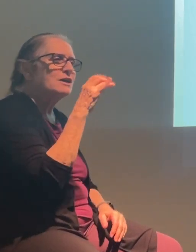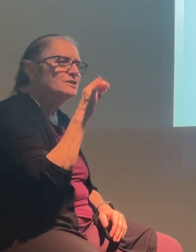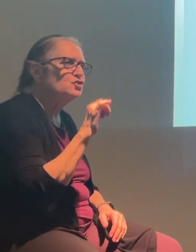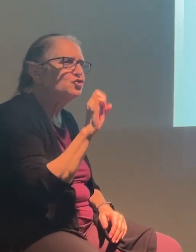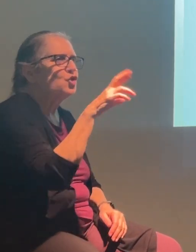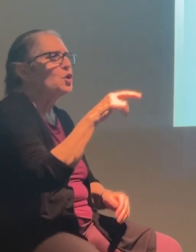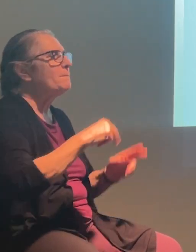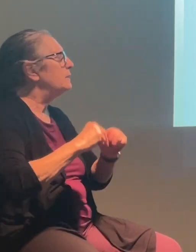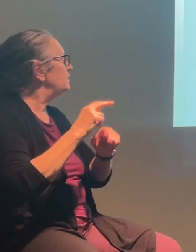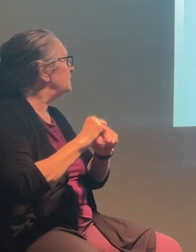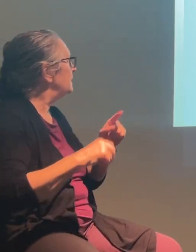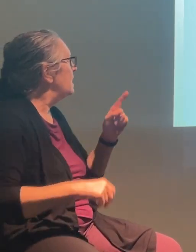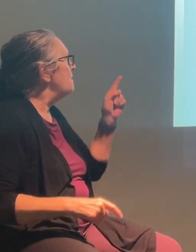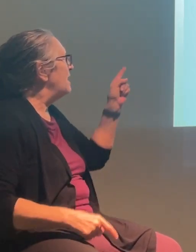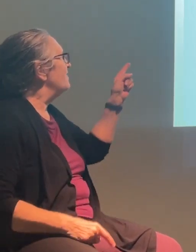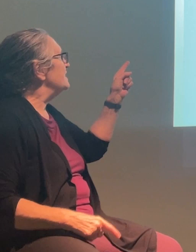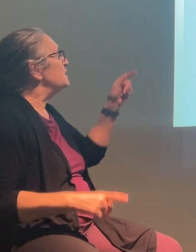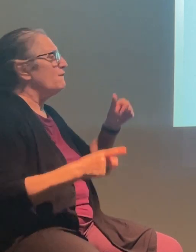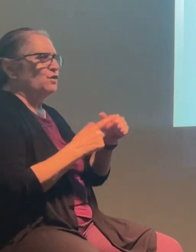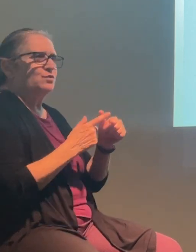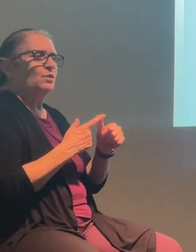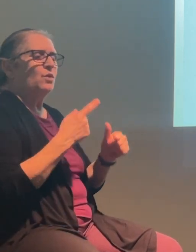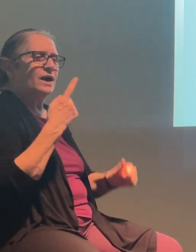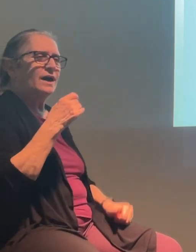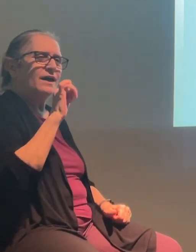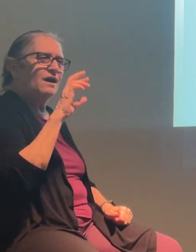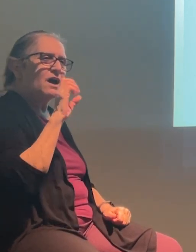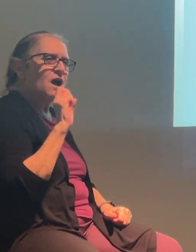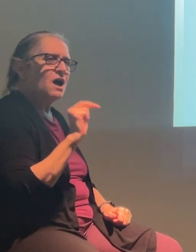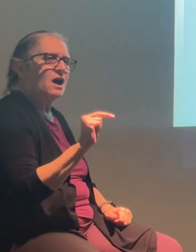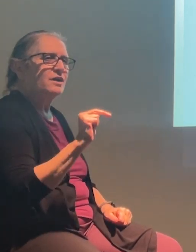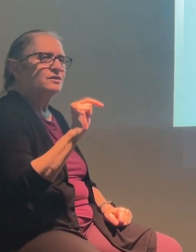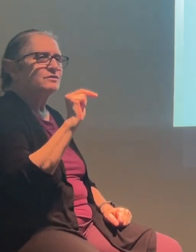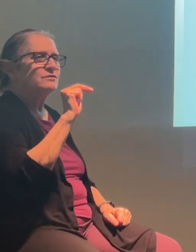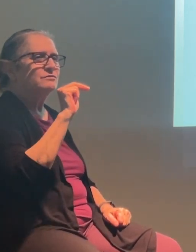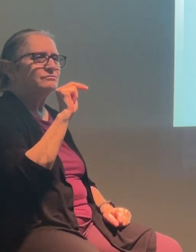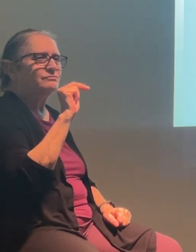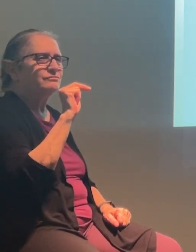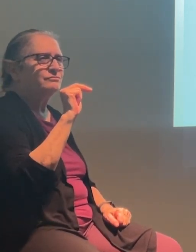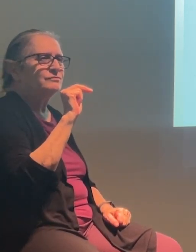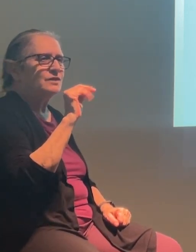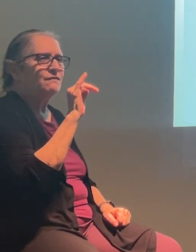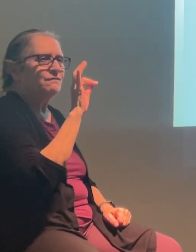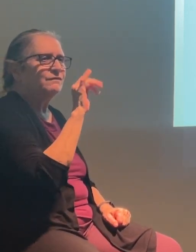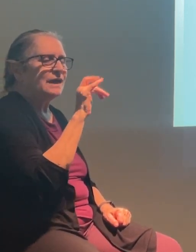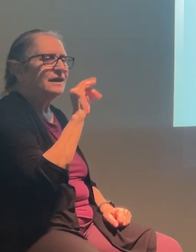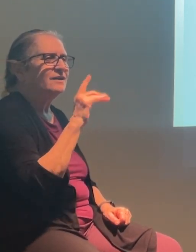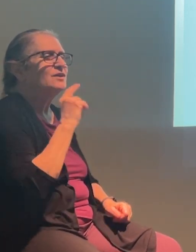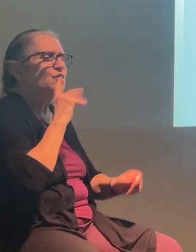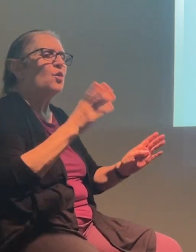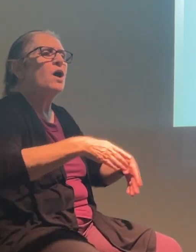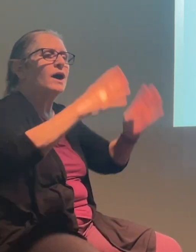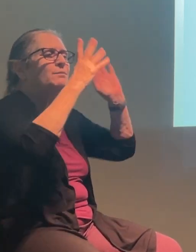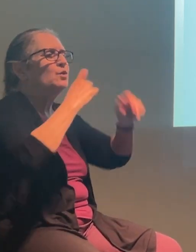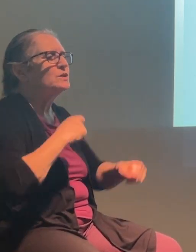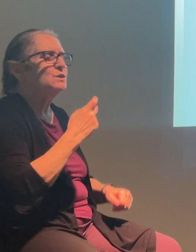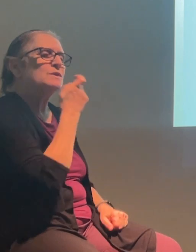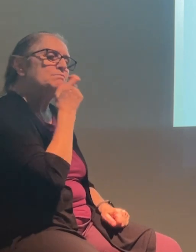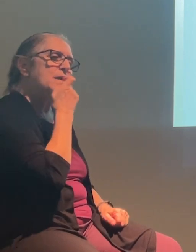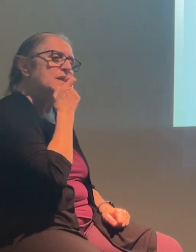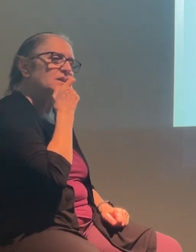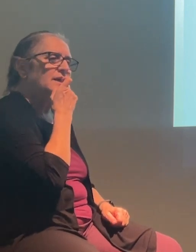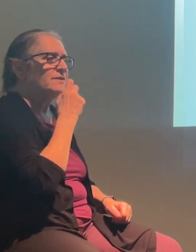the infrastructure is metal, and the stones and bricks are put on the outside. So it can go very, very high. This